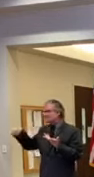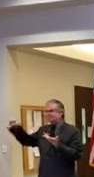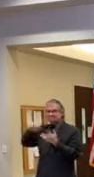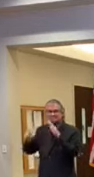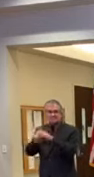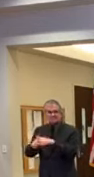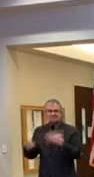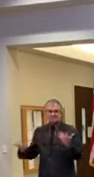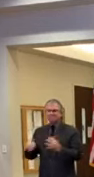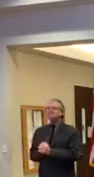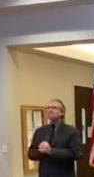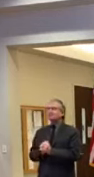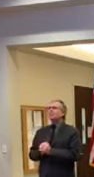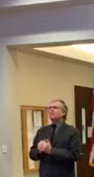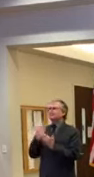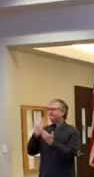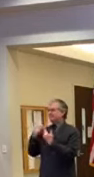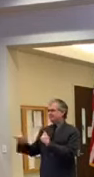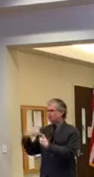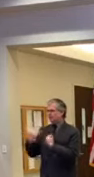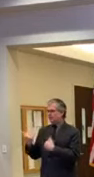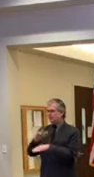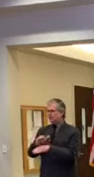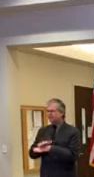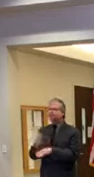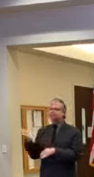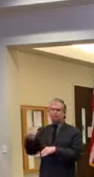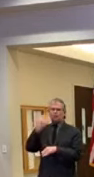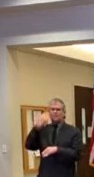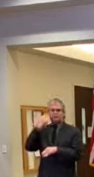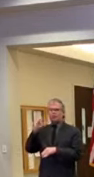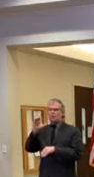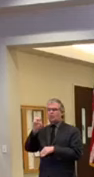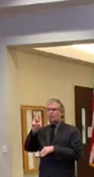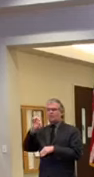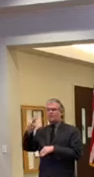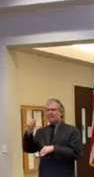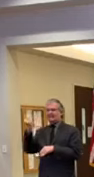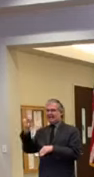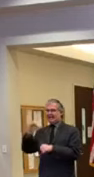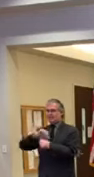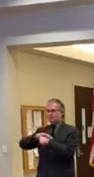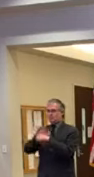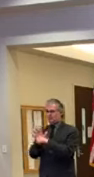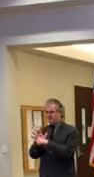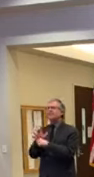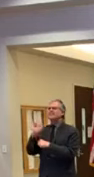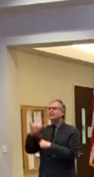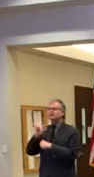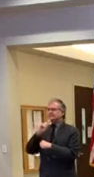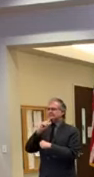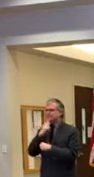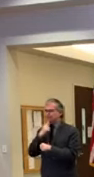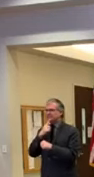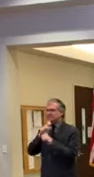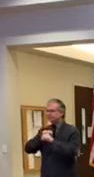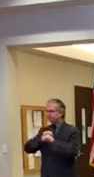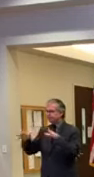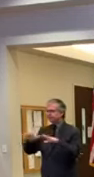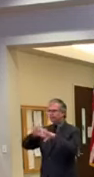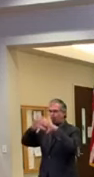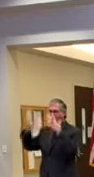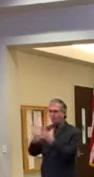us this afternoon. You're all aware of the gravity of the COVID-19 crisis around the world and right here in